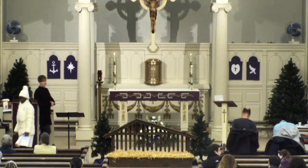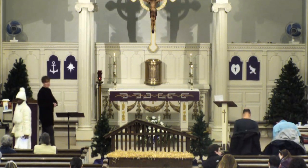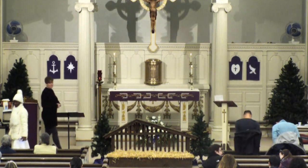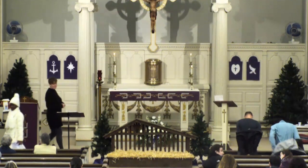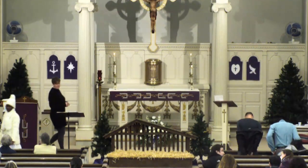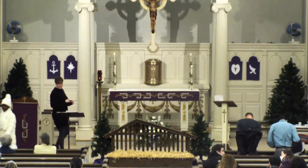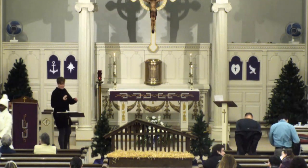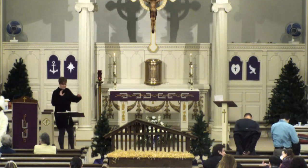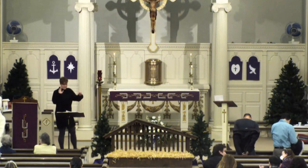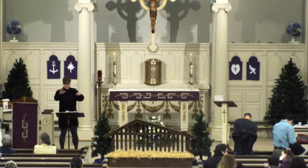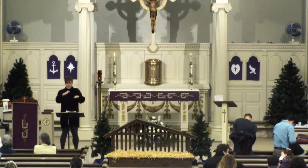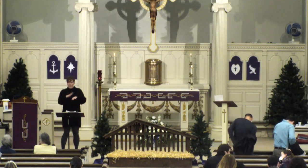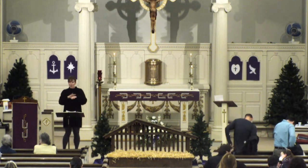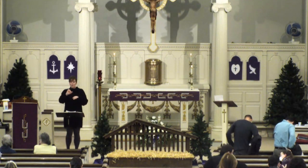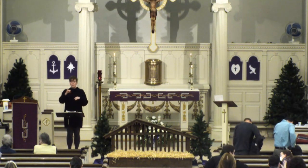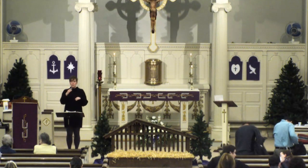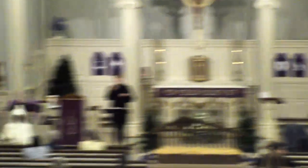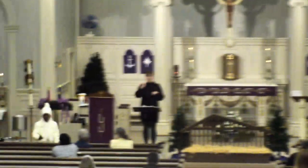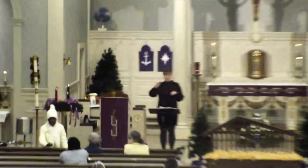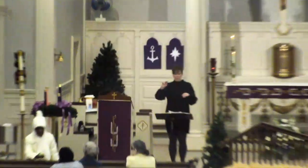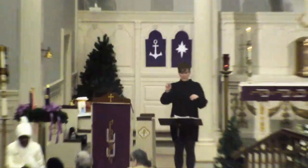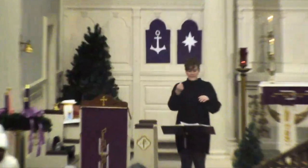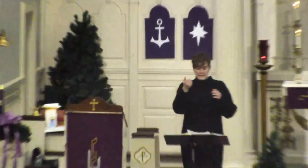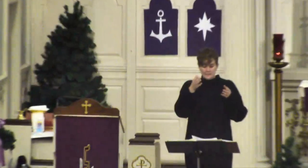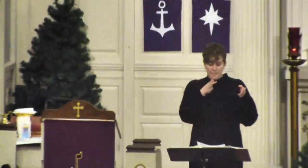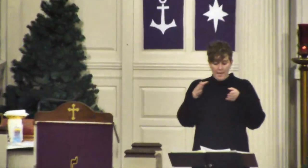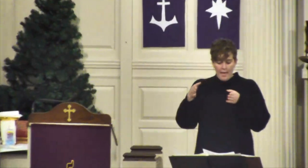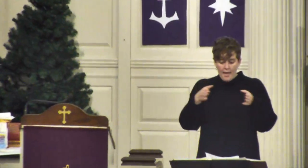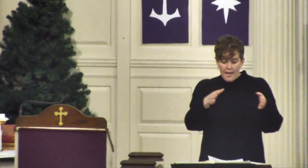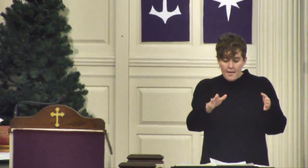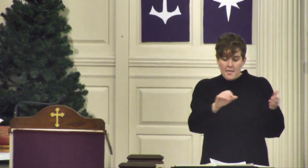Jordan's bank the Baptist cry